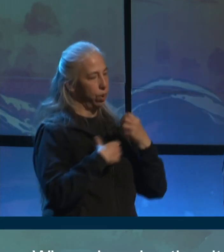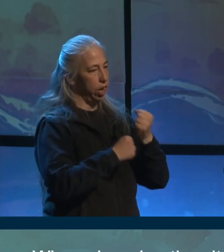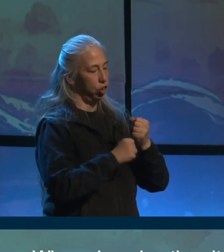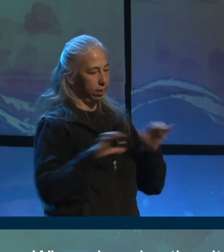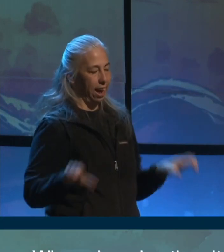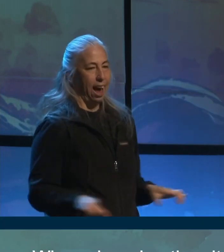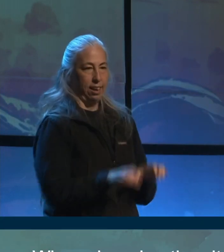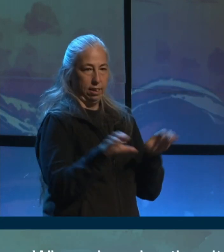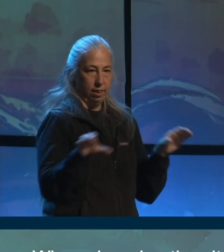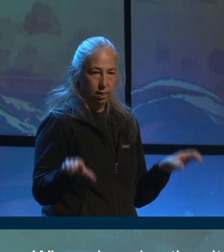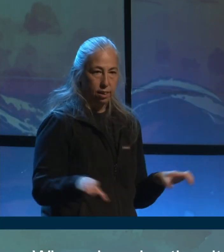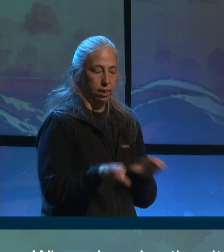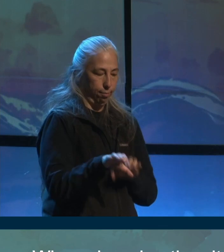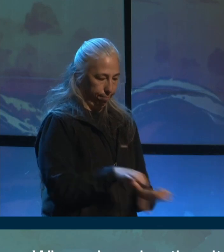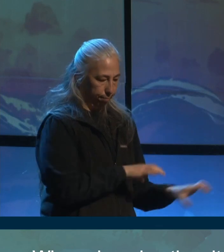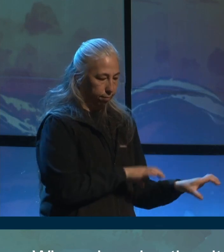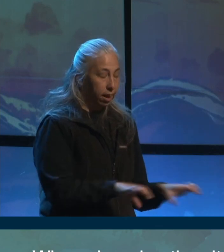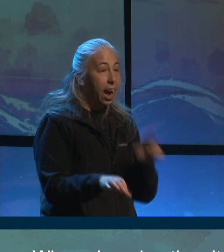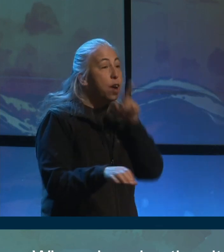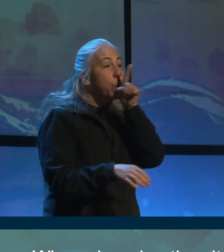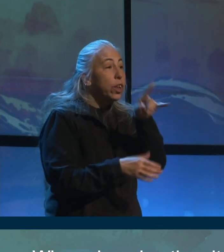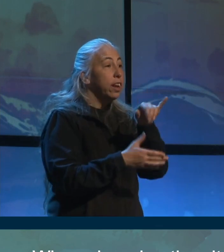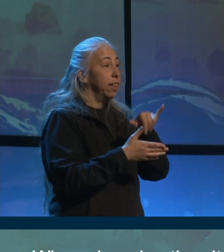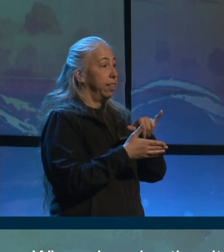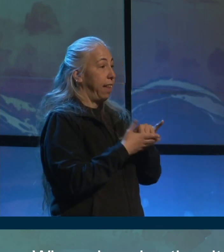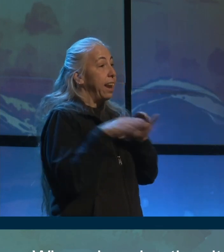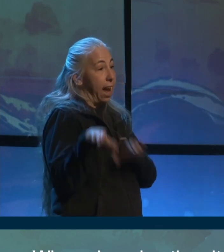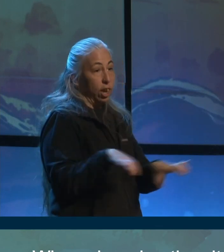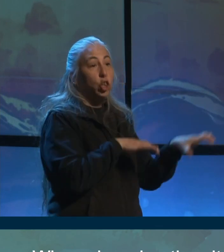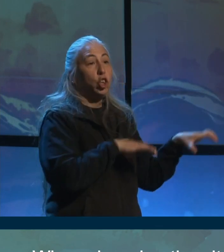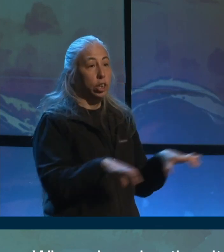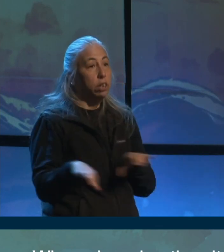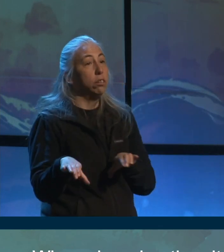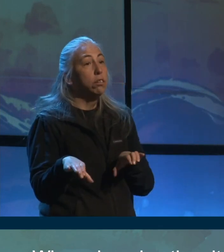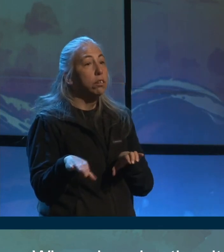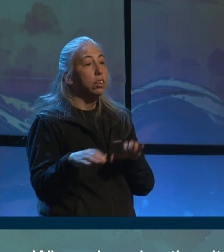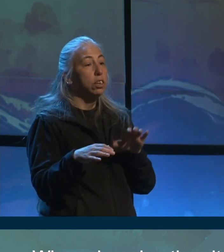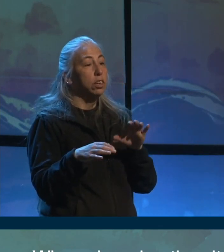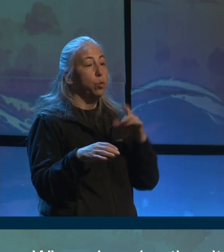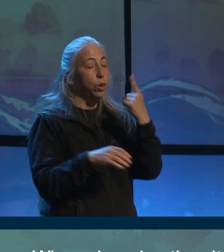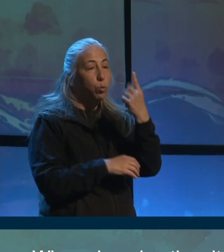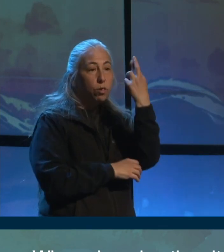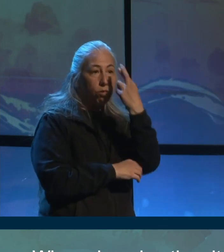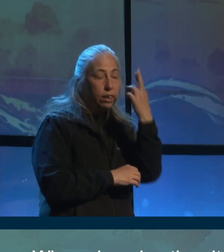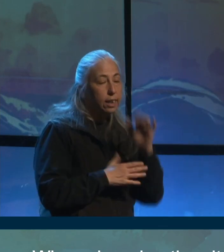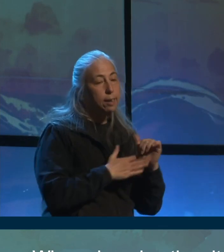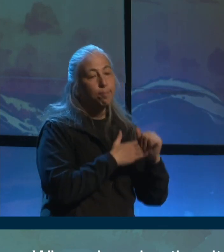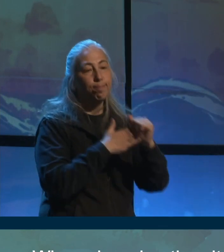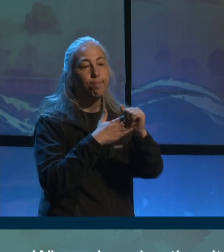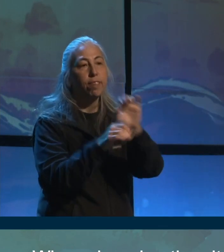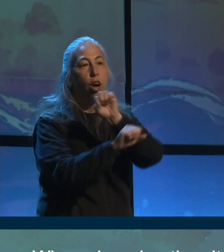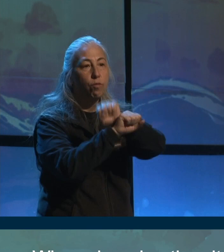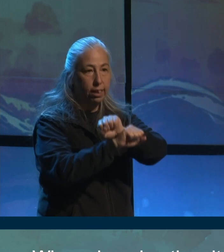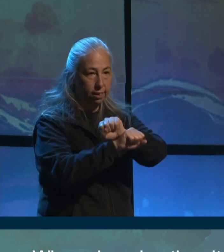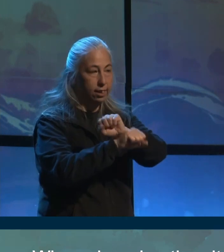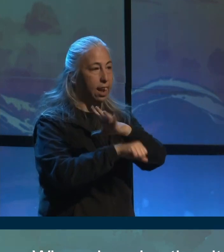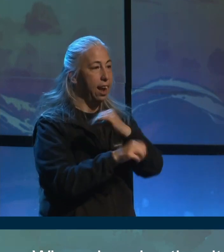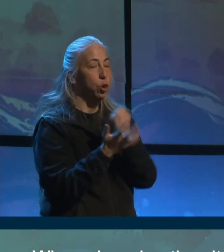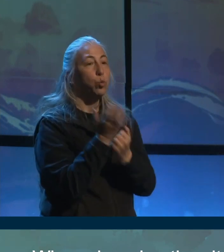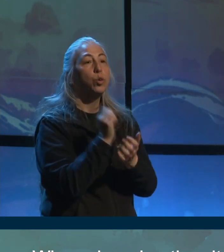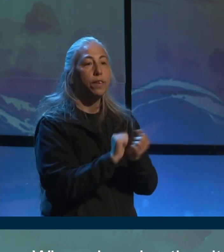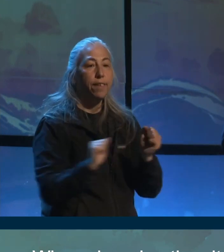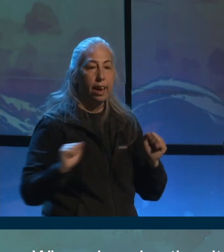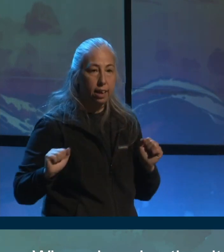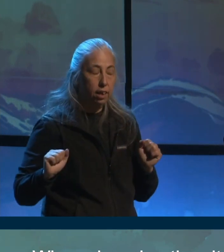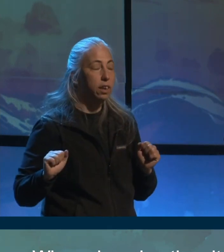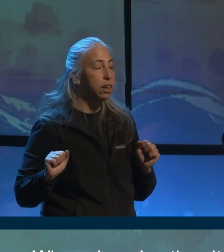And that courage actually is what ended up getting him crucified, arrested. But it wasn't just in these big things.